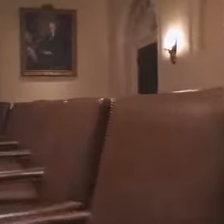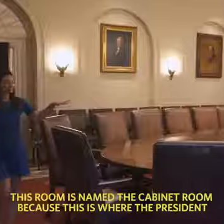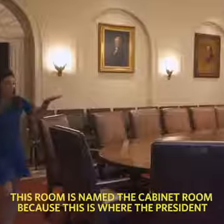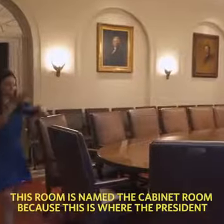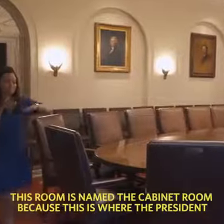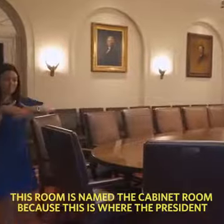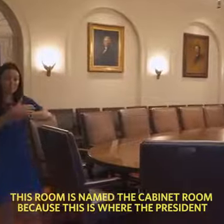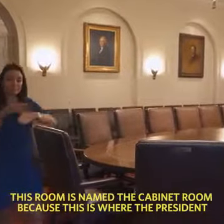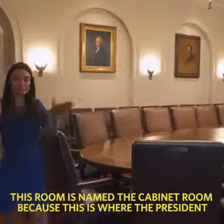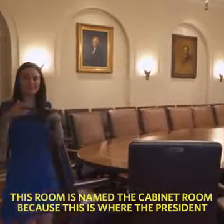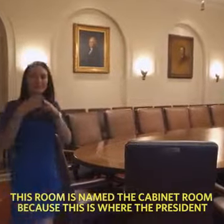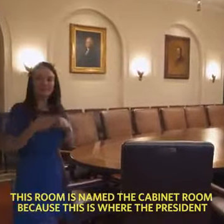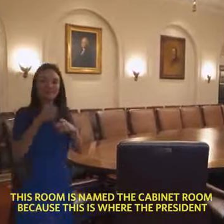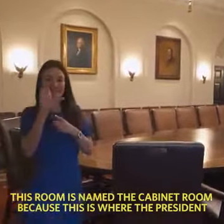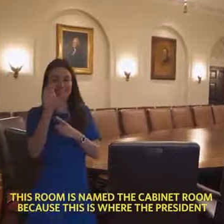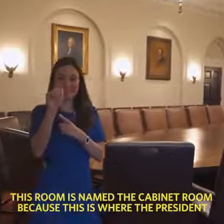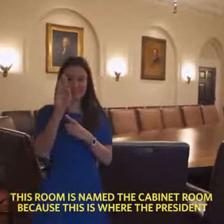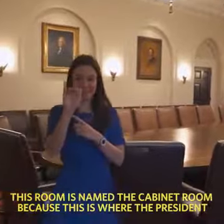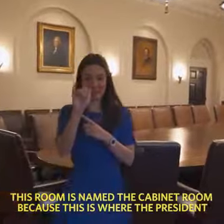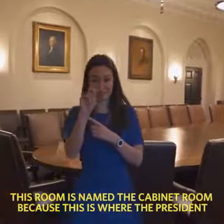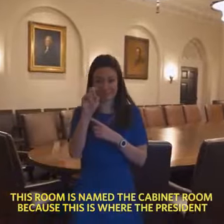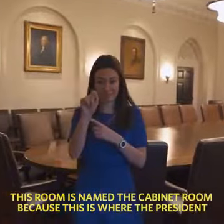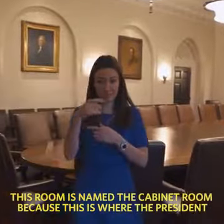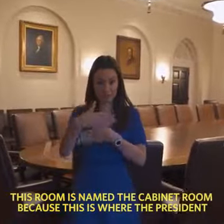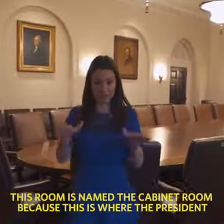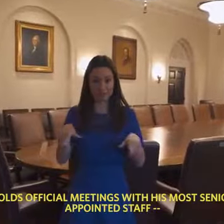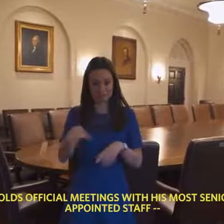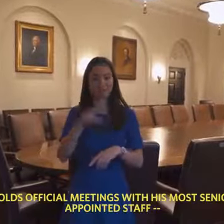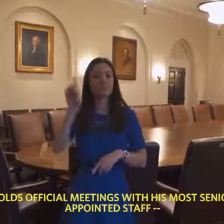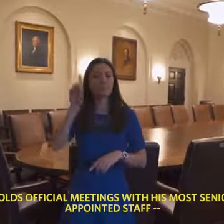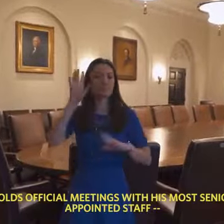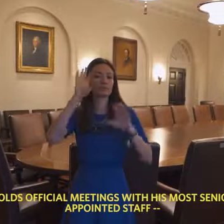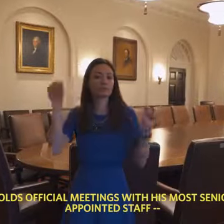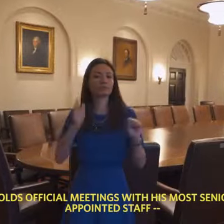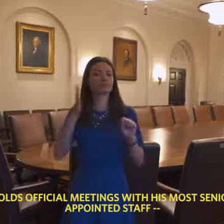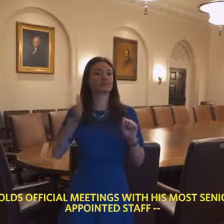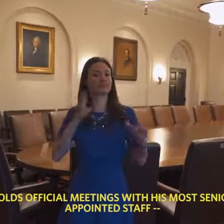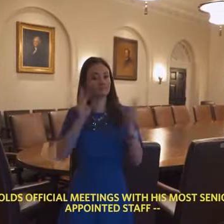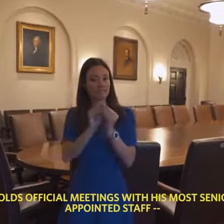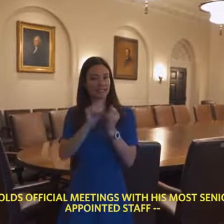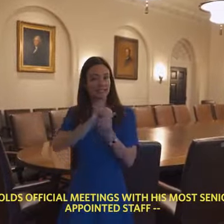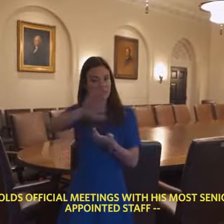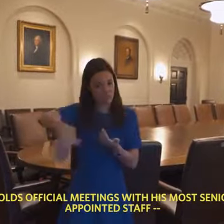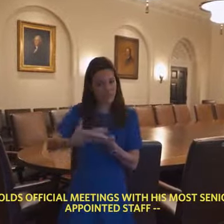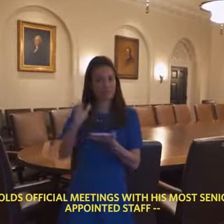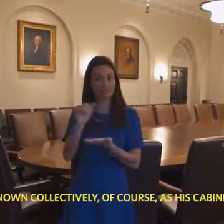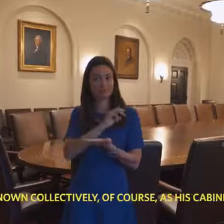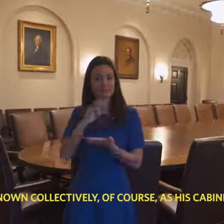This room is named the Cabinet Room because this is where the President holds official meetings with his most senior appointed staff, known collectively,